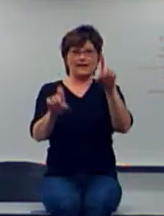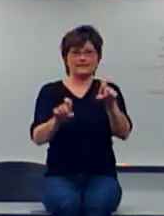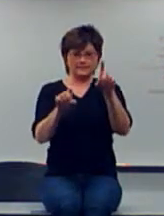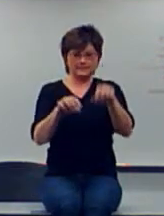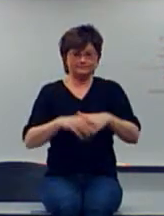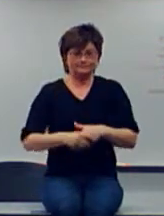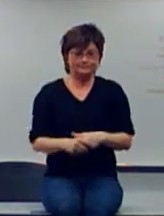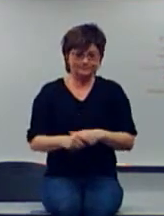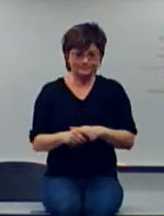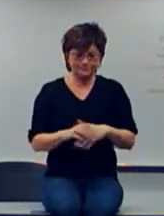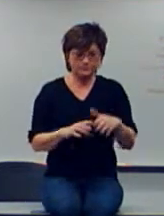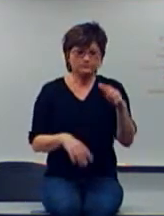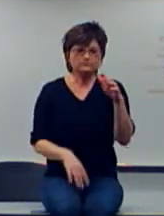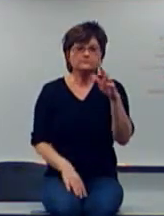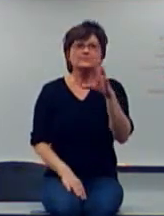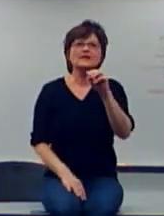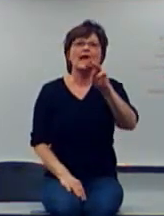state exam.